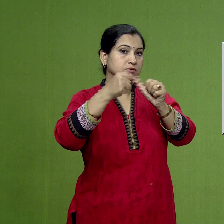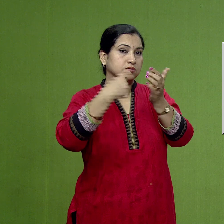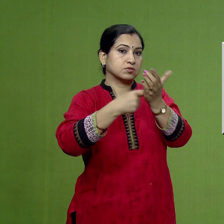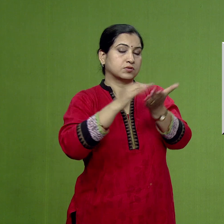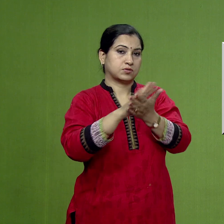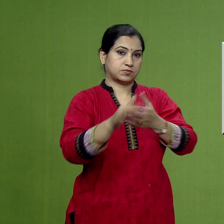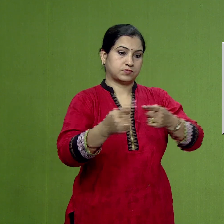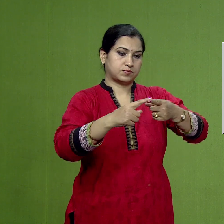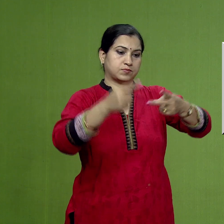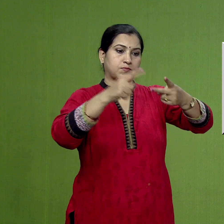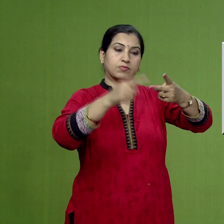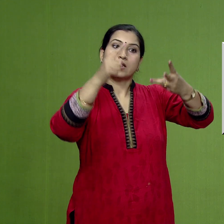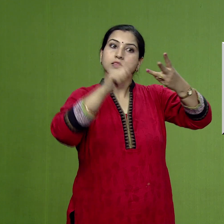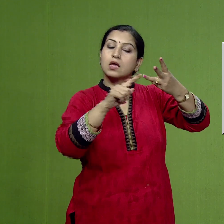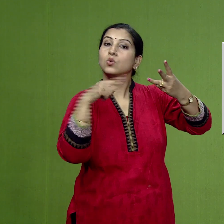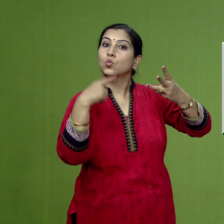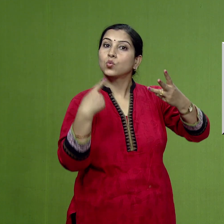Arunachal Pradesh has the lowest density,